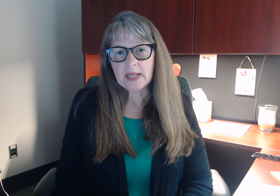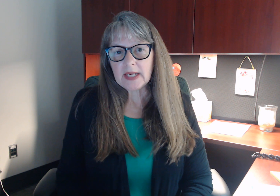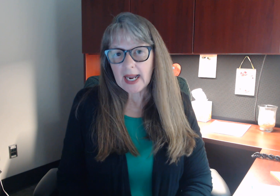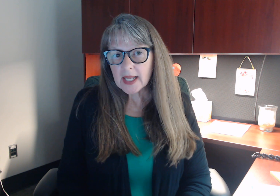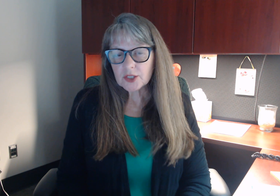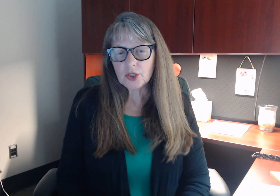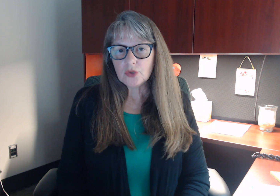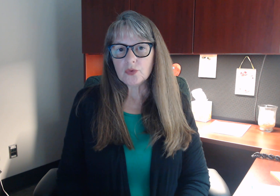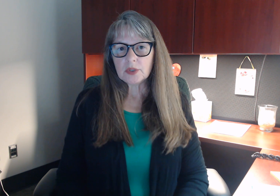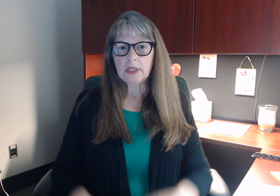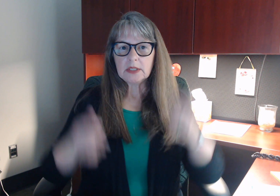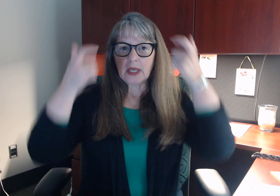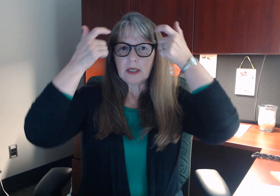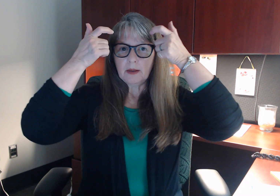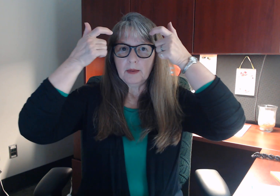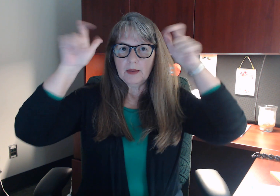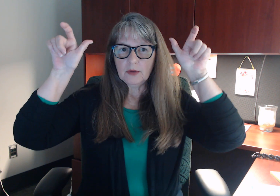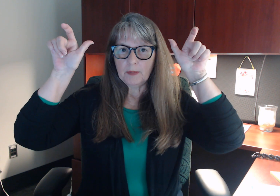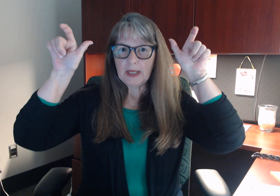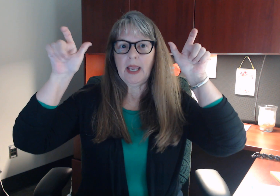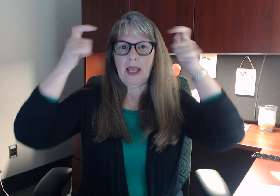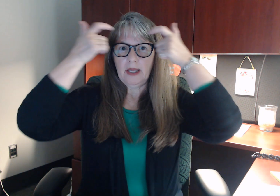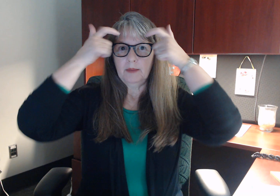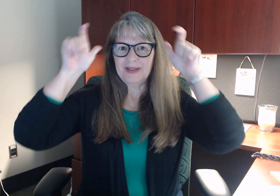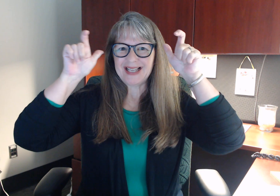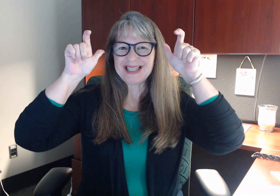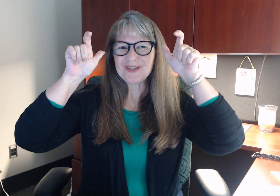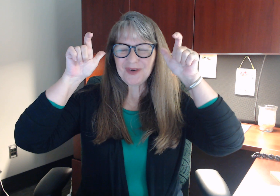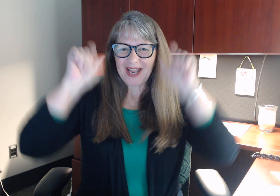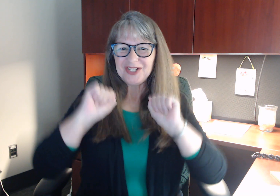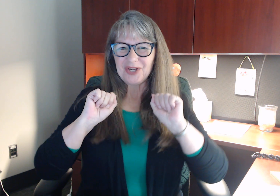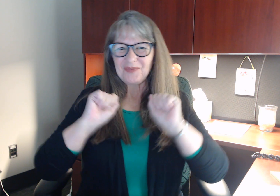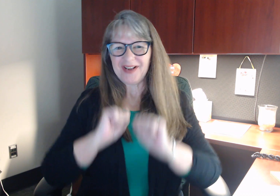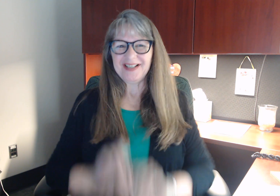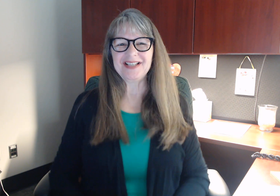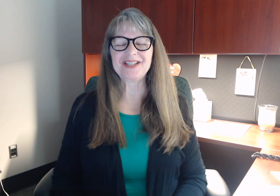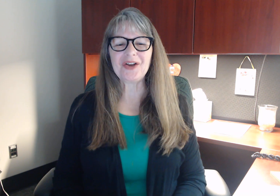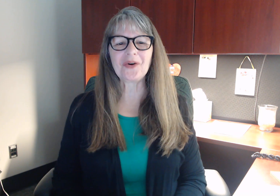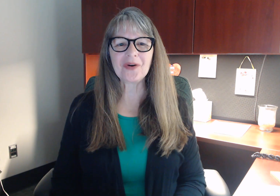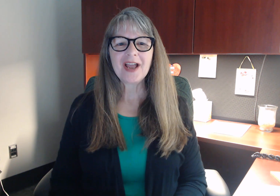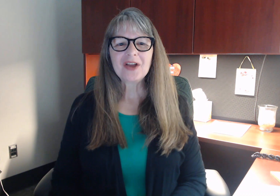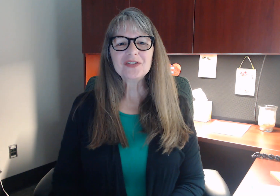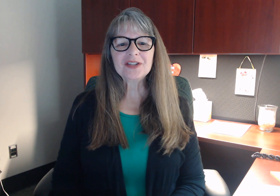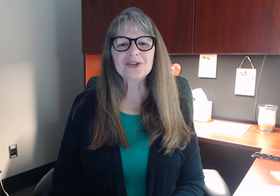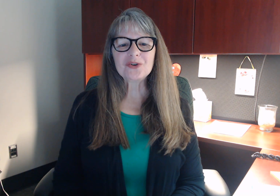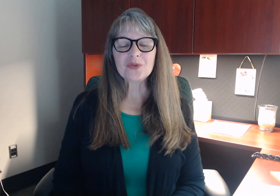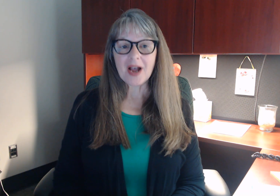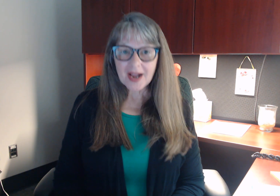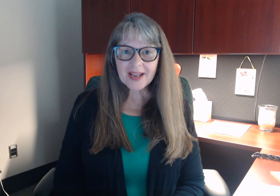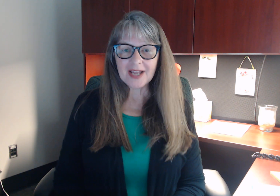I like to use is like the big head, but that's a different handshake, right? So to do the I